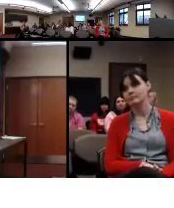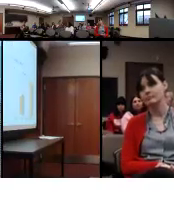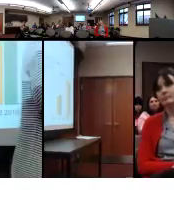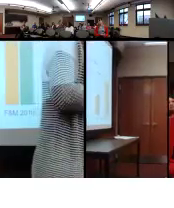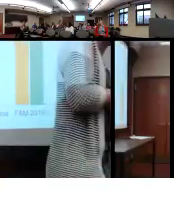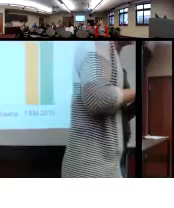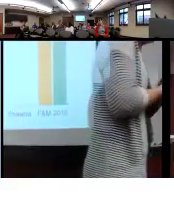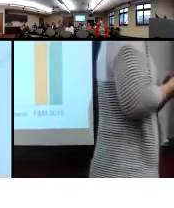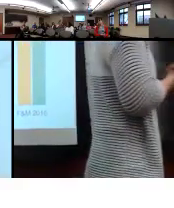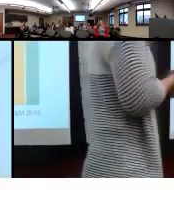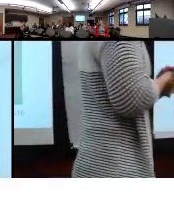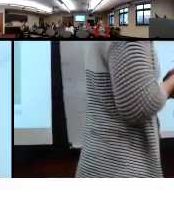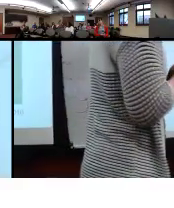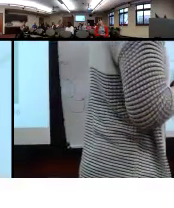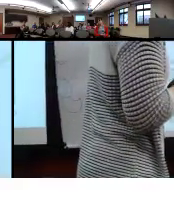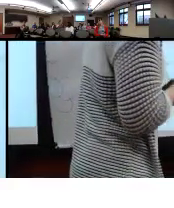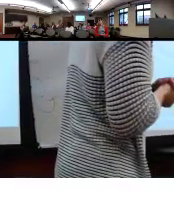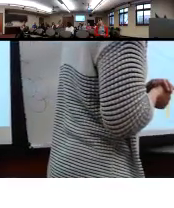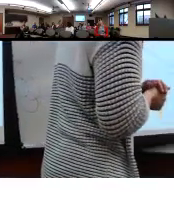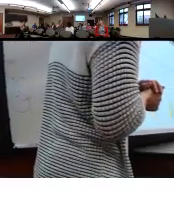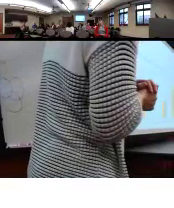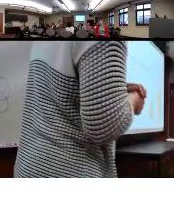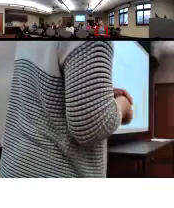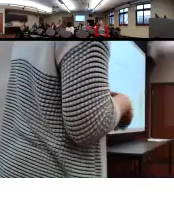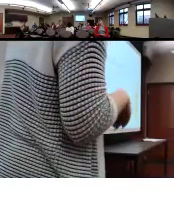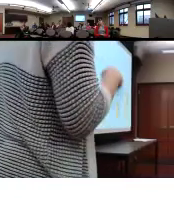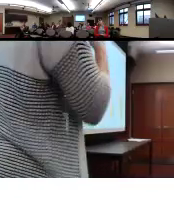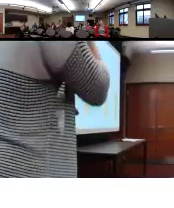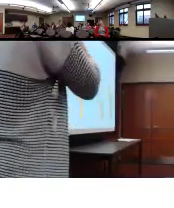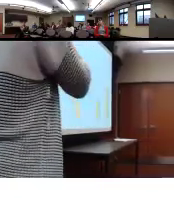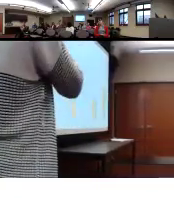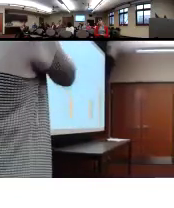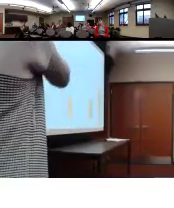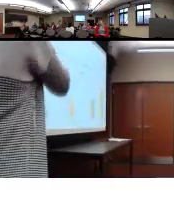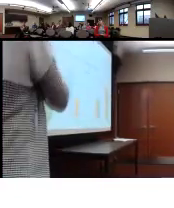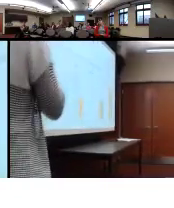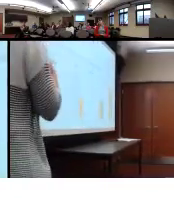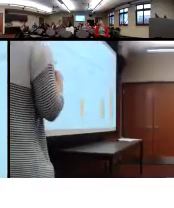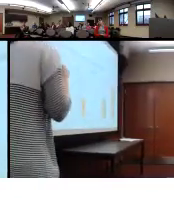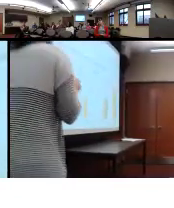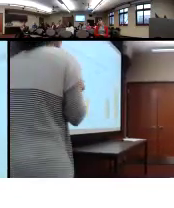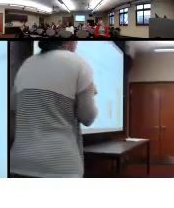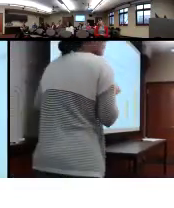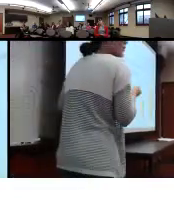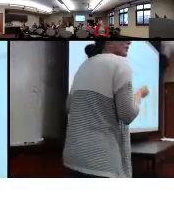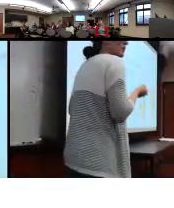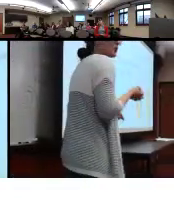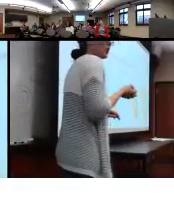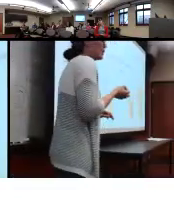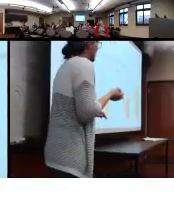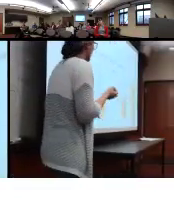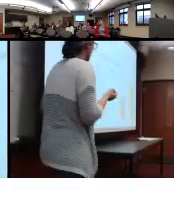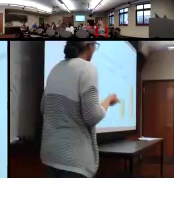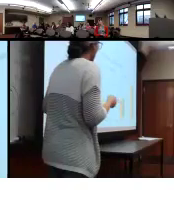prior research has shown that the late learners struggle with morphosyntax, and that's in fact what we found here too. Even though these were very, very